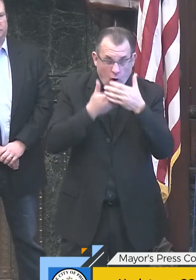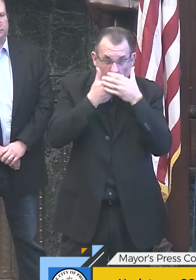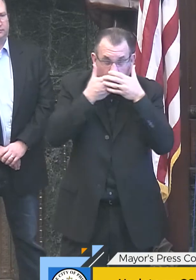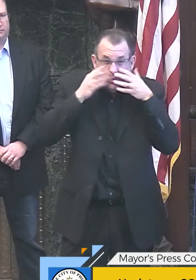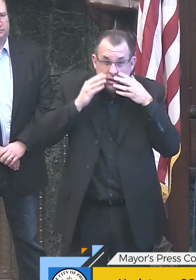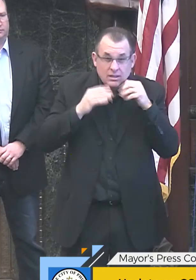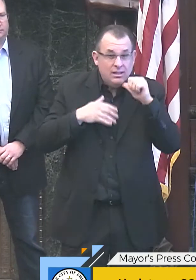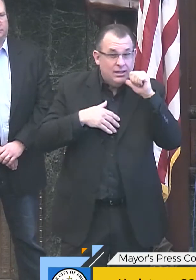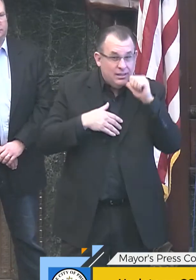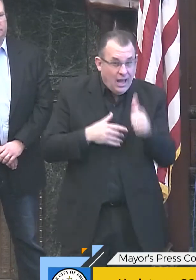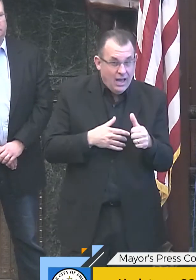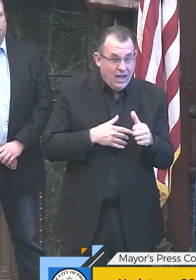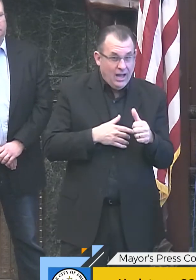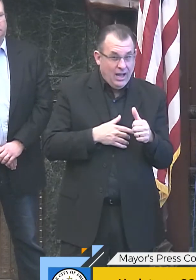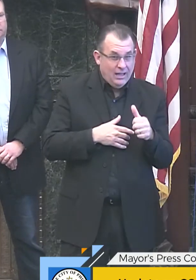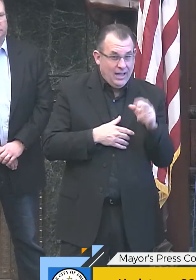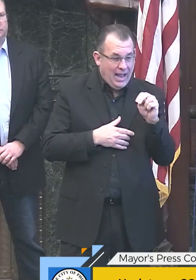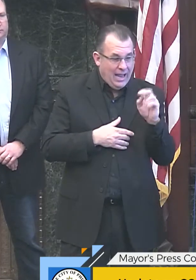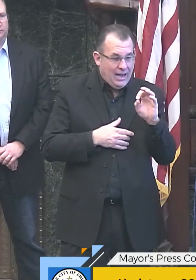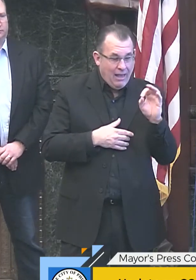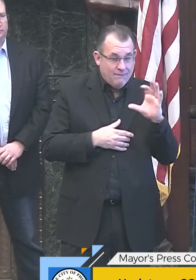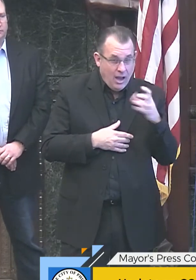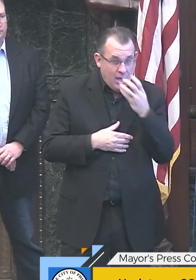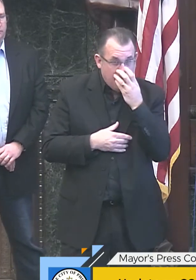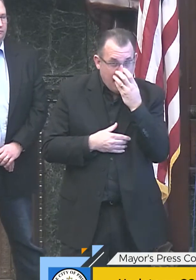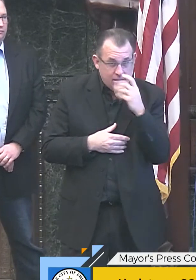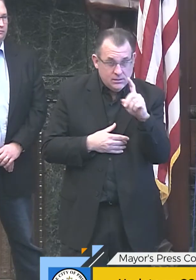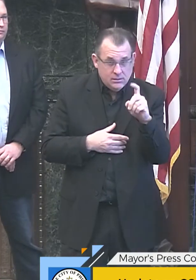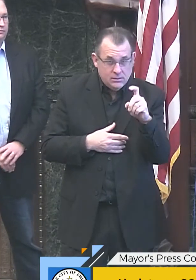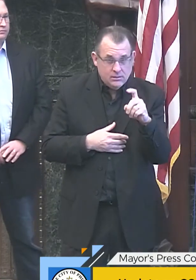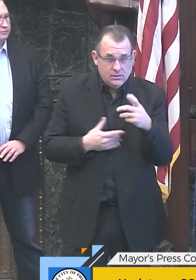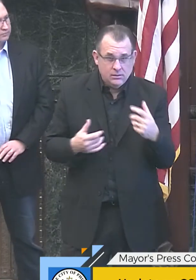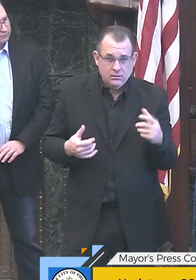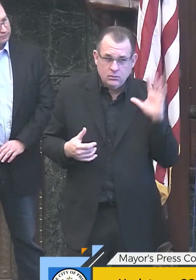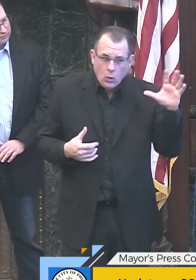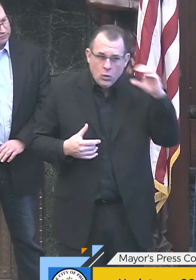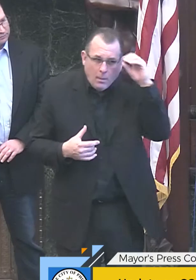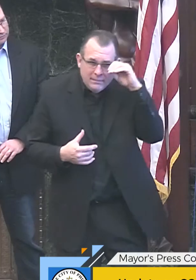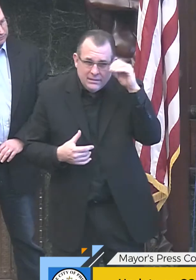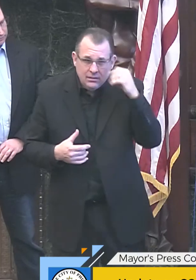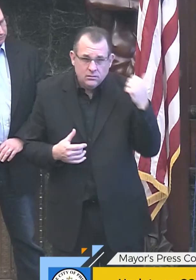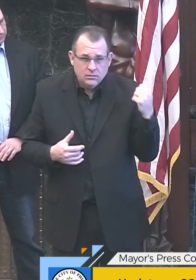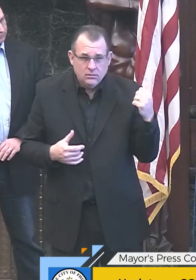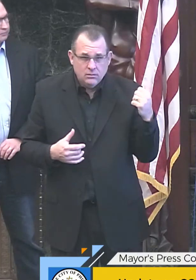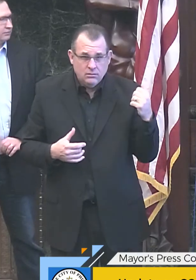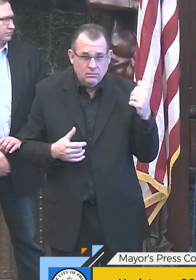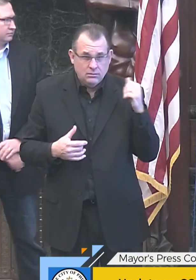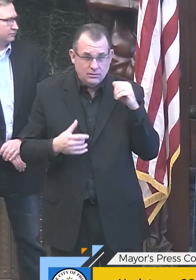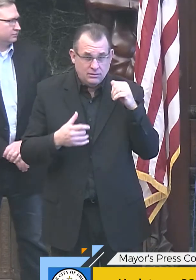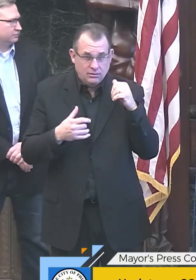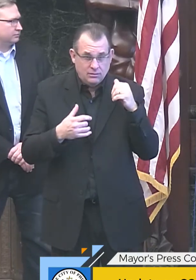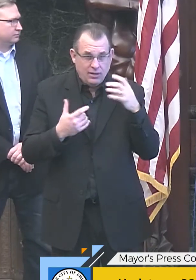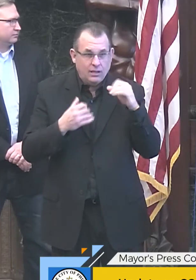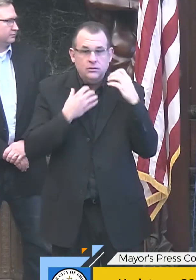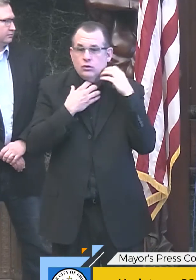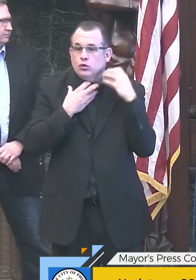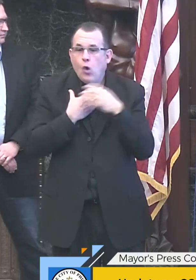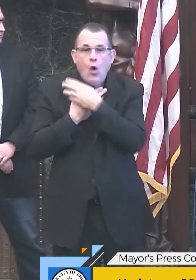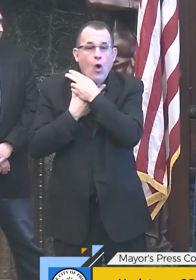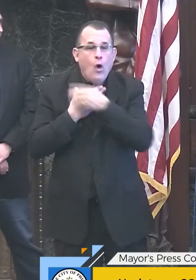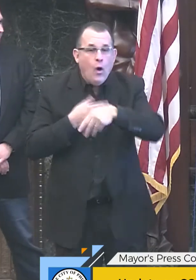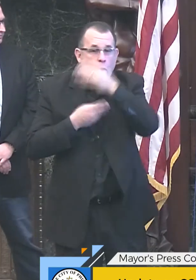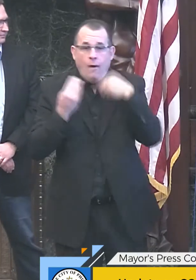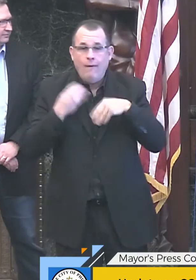N95 masks. Would, in your opinion, would scarves or pieces of cloth over